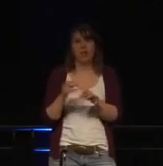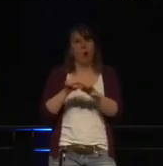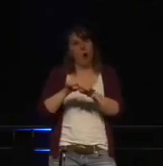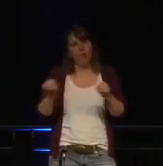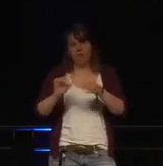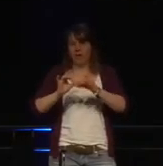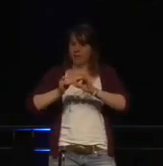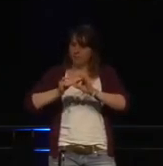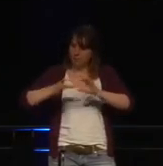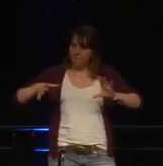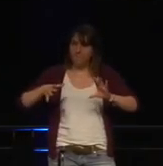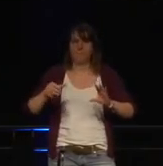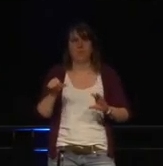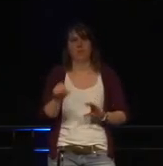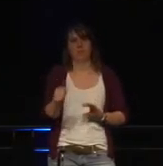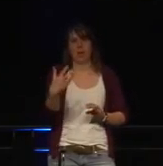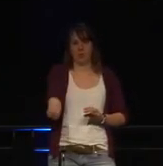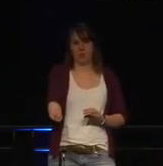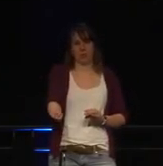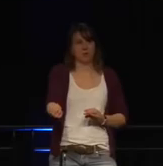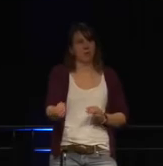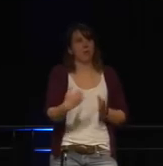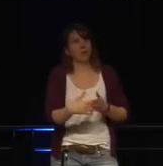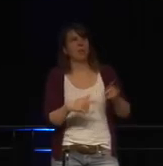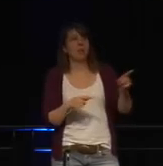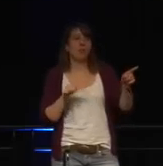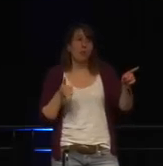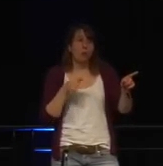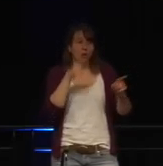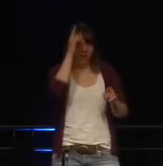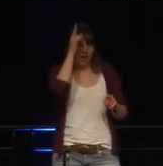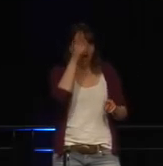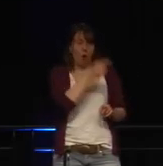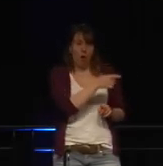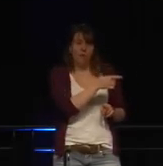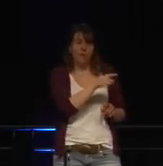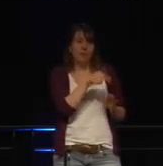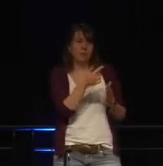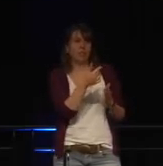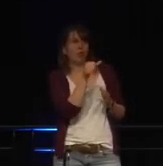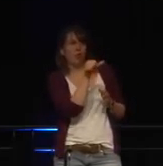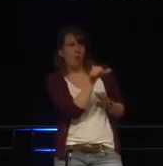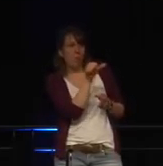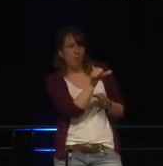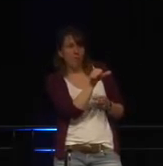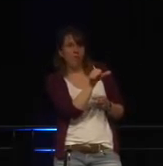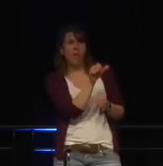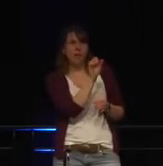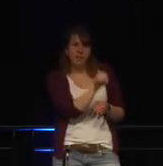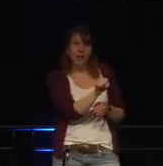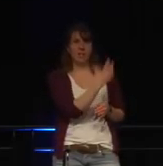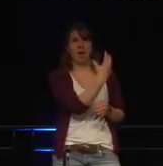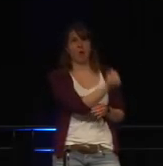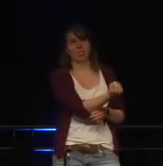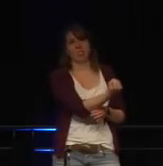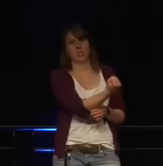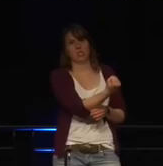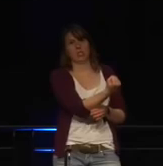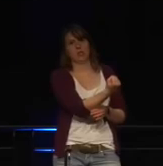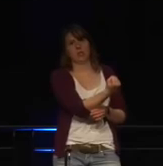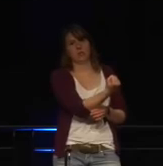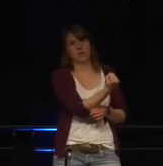unsecure and what's not. What we also need is a mandatory offline mode for electronic devices.